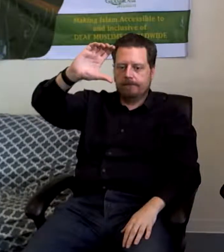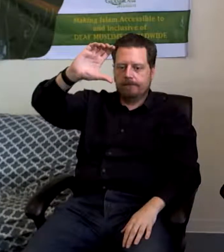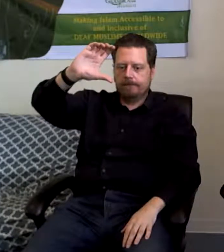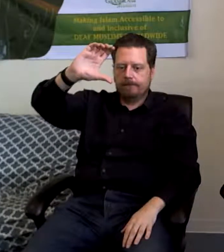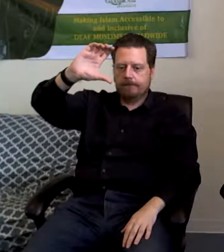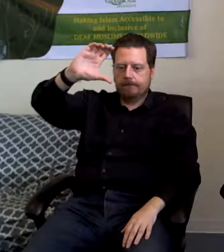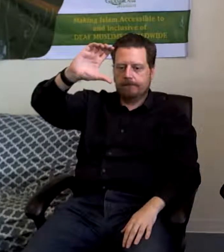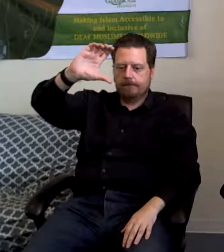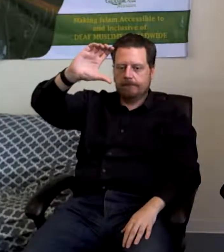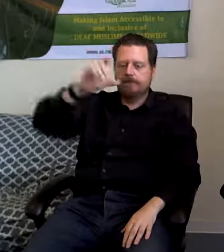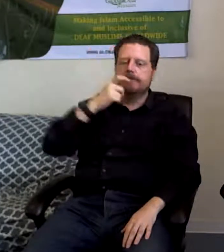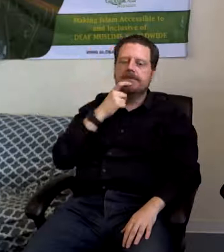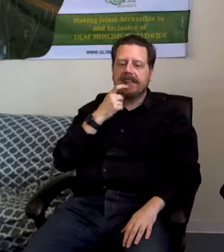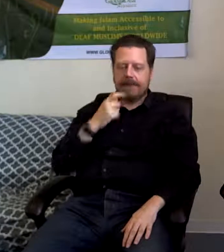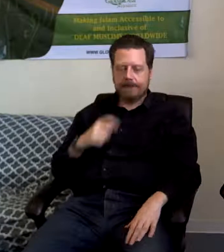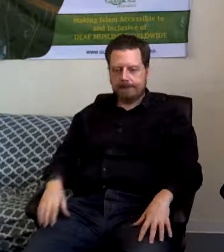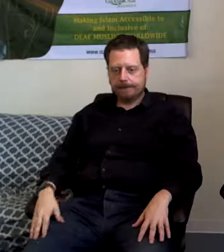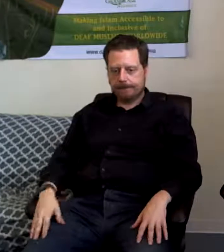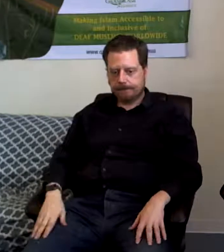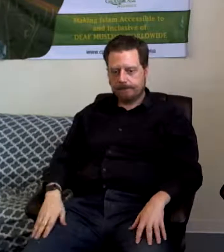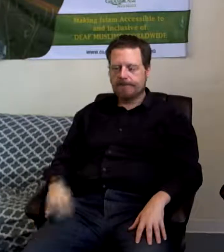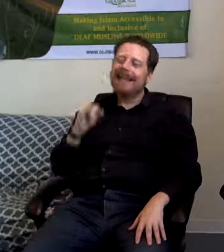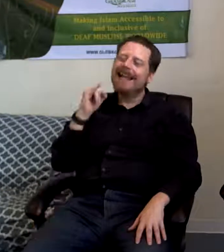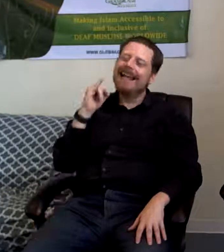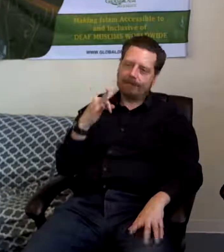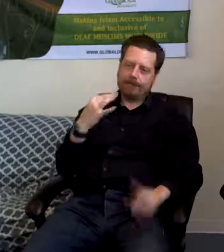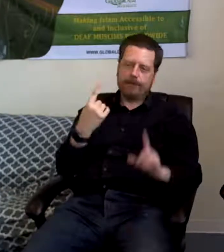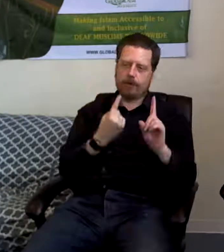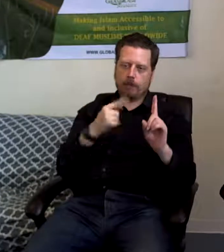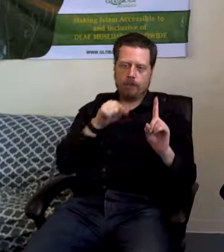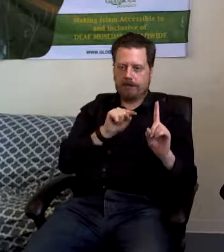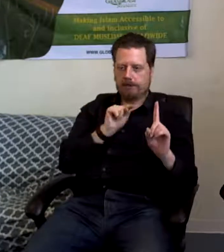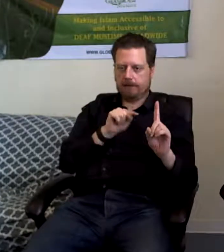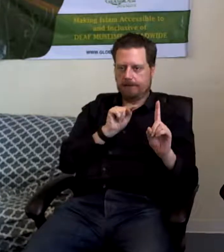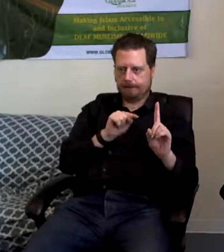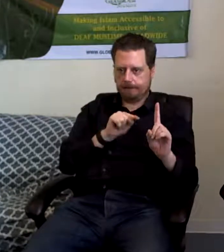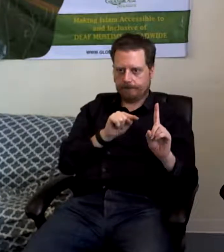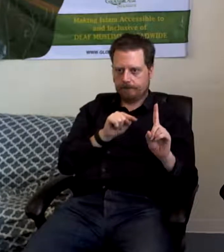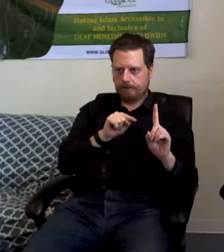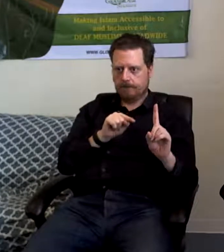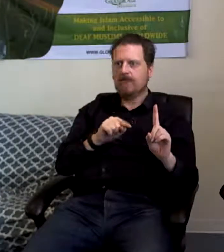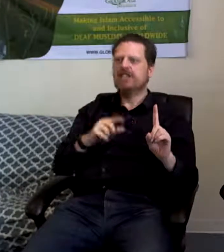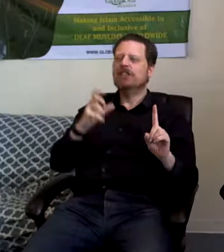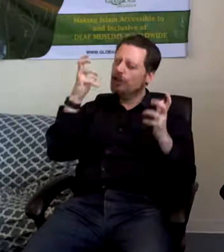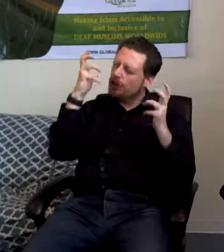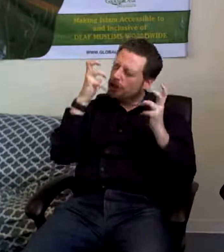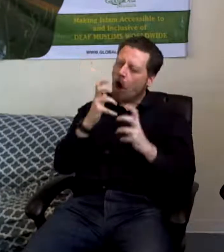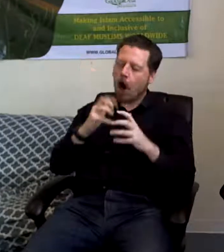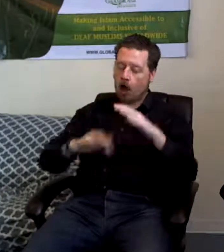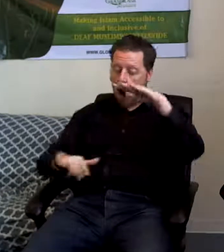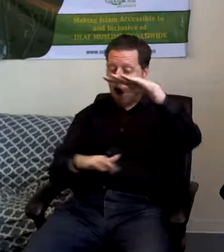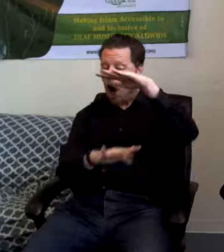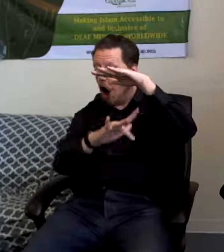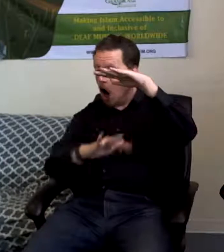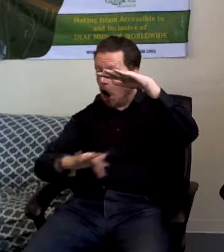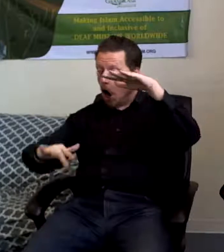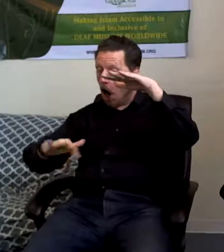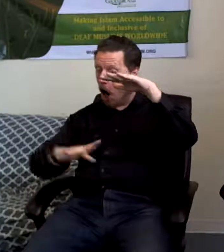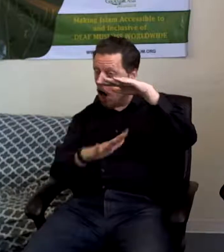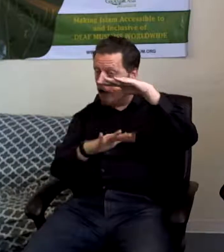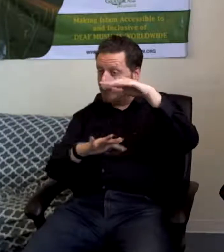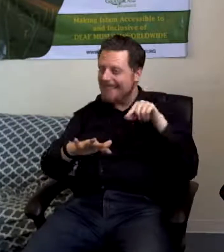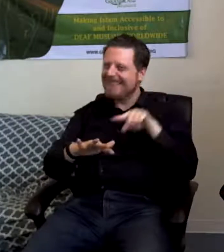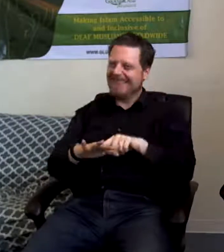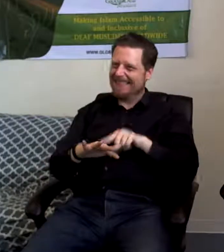So it says, if a person in those dark waves area underneath the